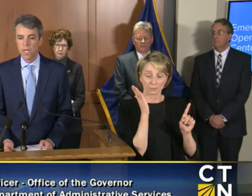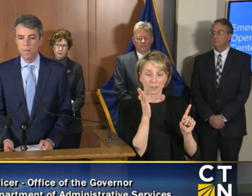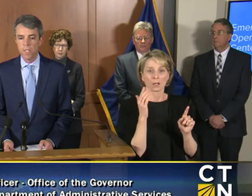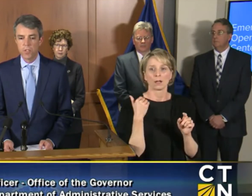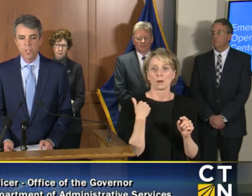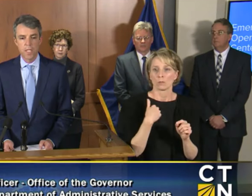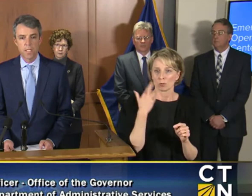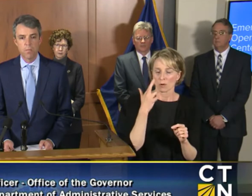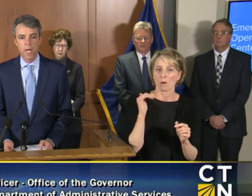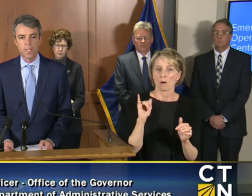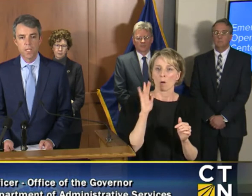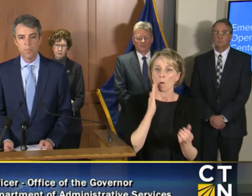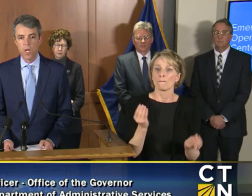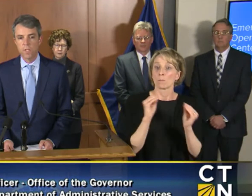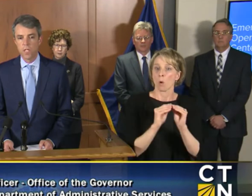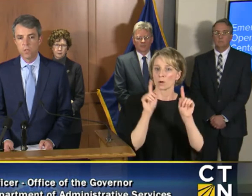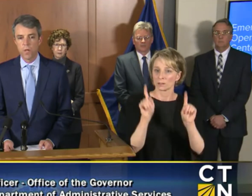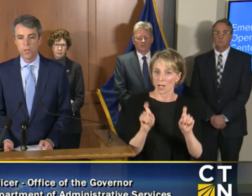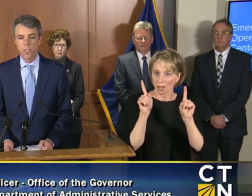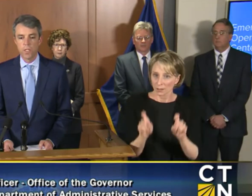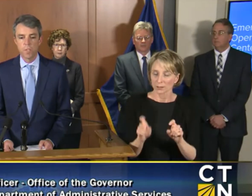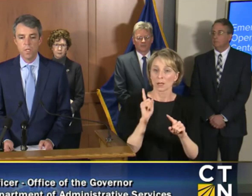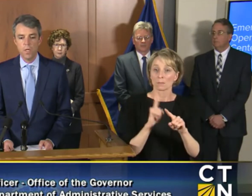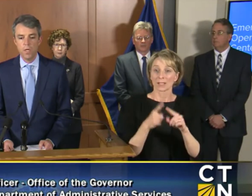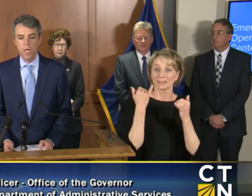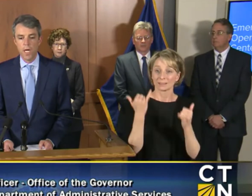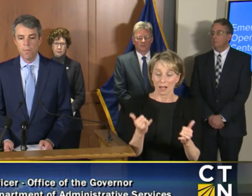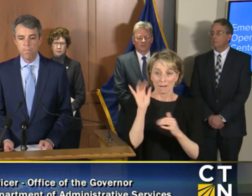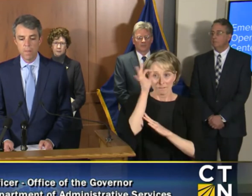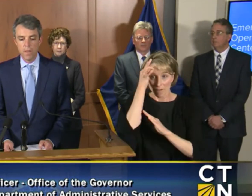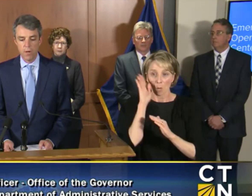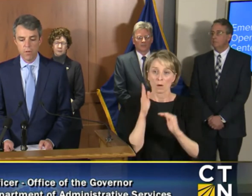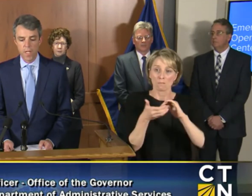around additional testing capacity, private sector partnerships.